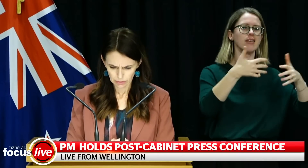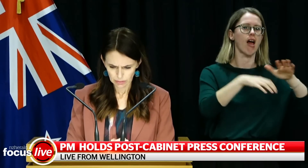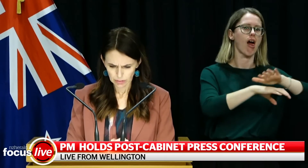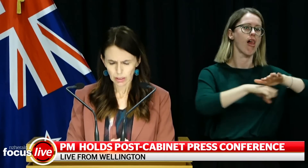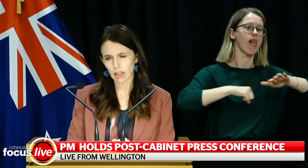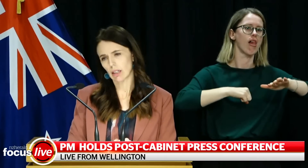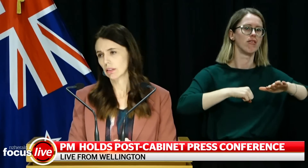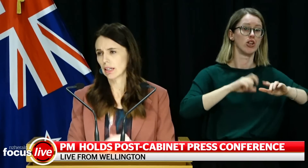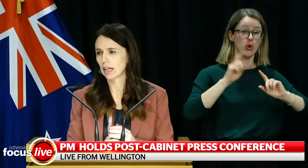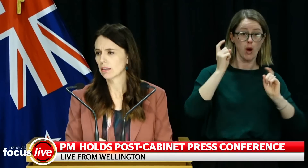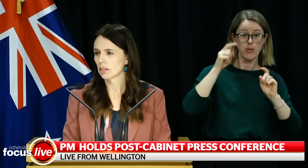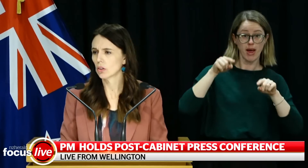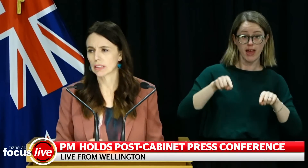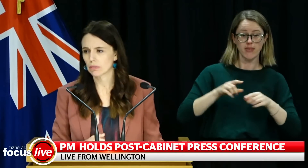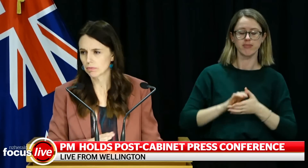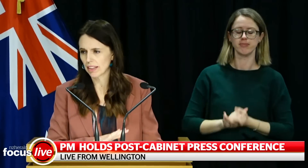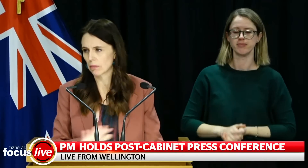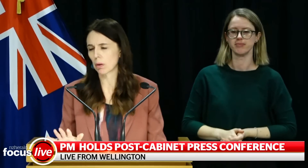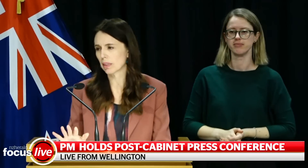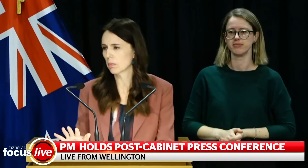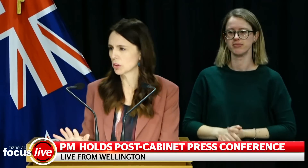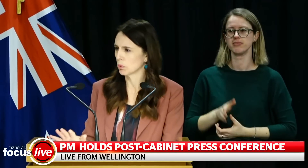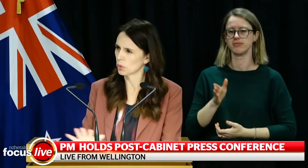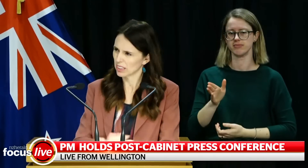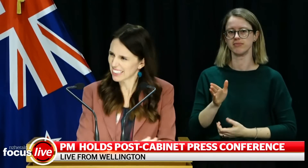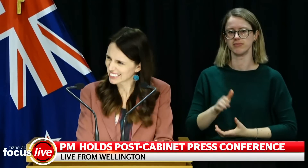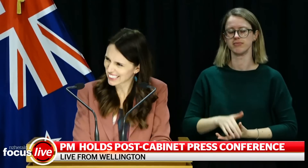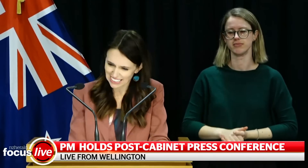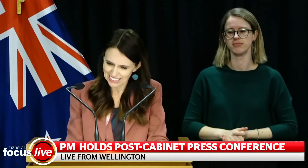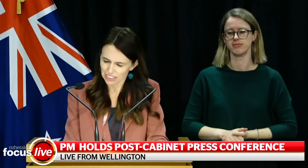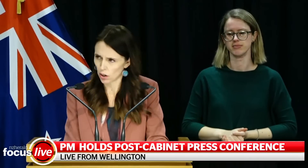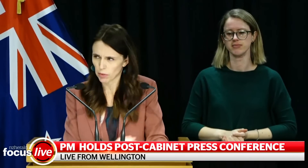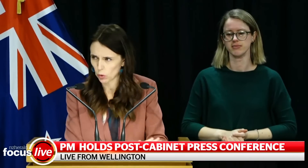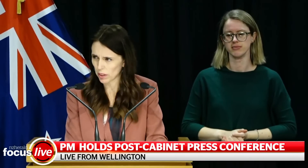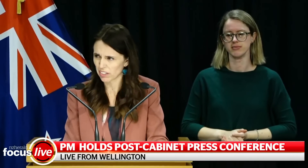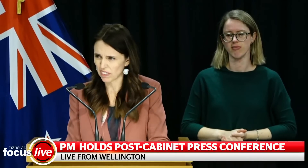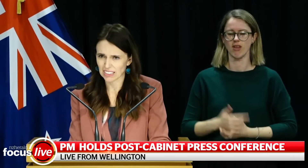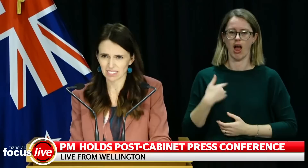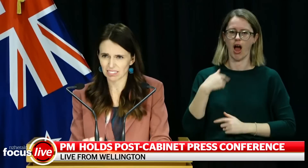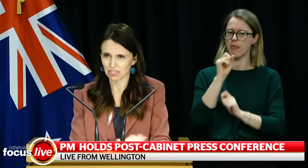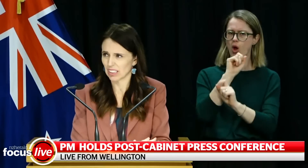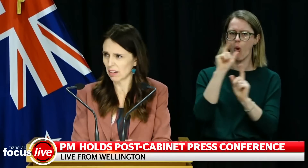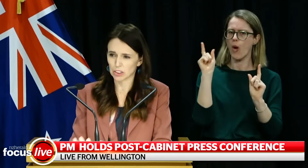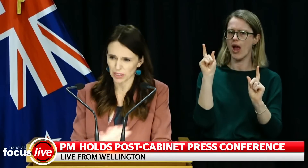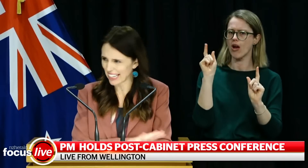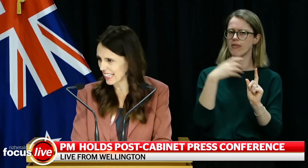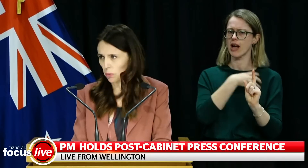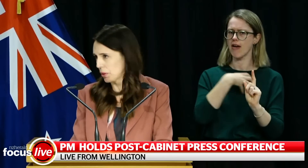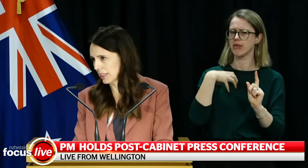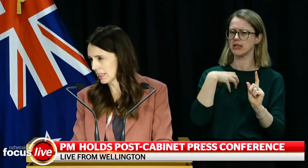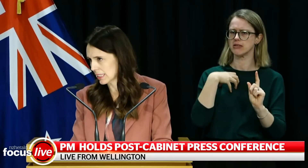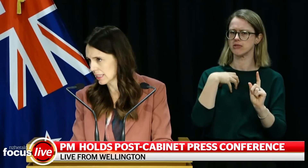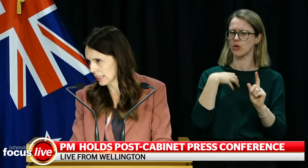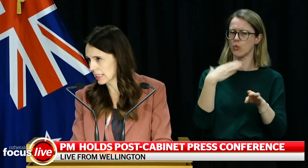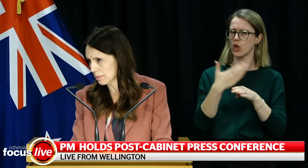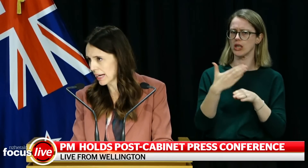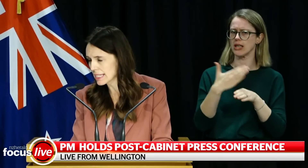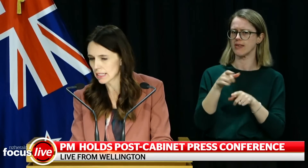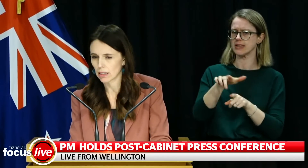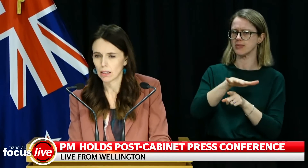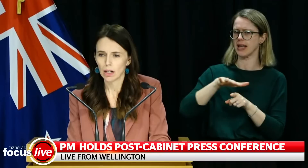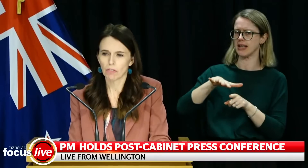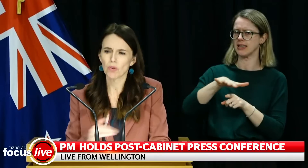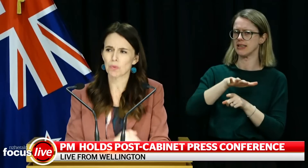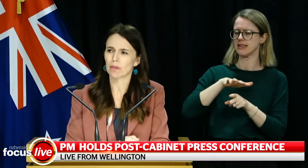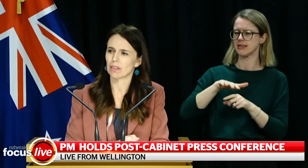have about TikTok? Look, I think probably the most important thing I can say is here that I'm not aware of the government doing any work in this